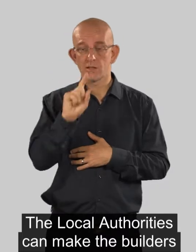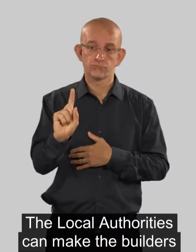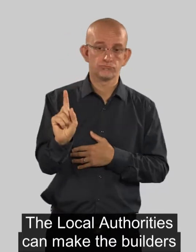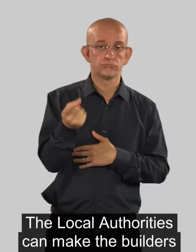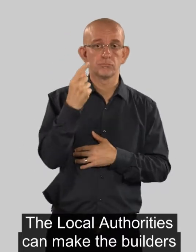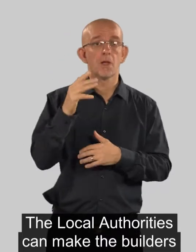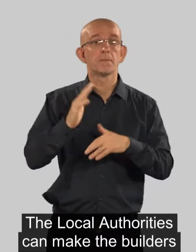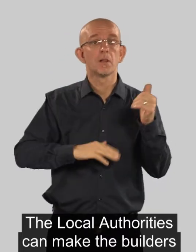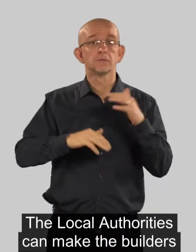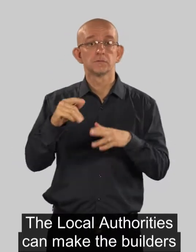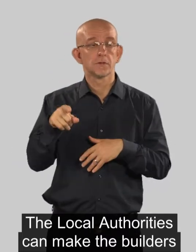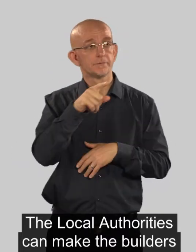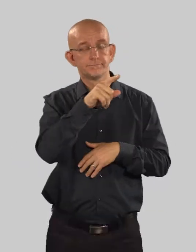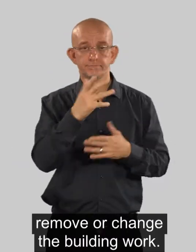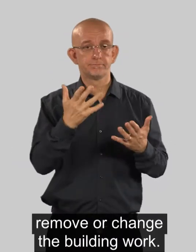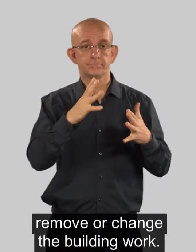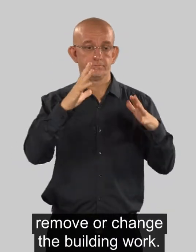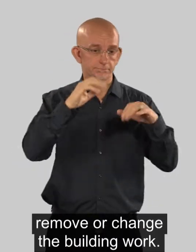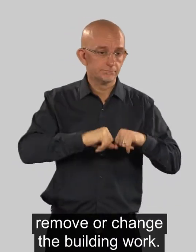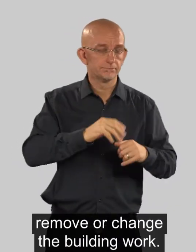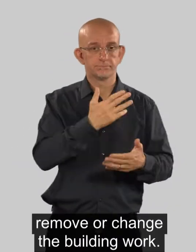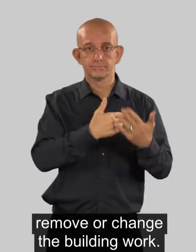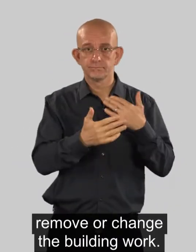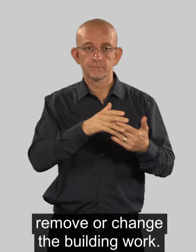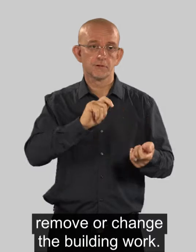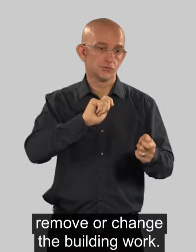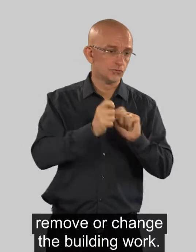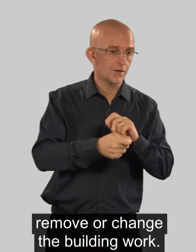make the builders remove or change the building work.